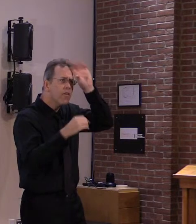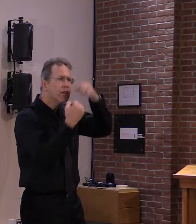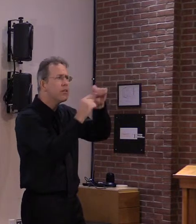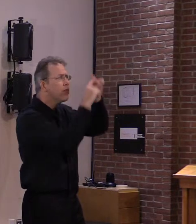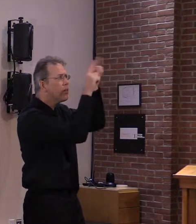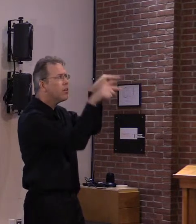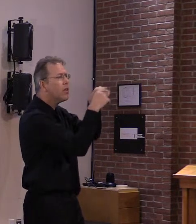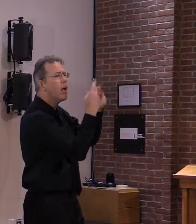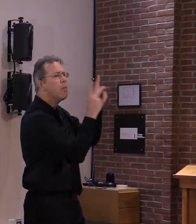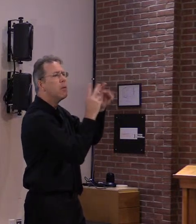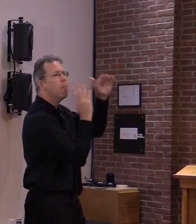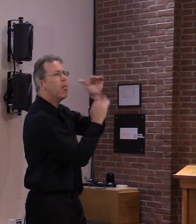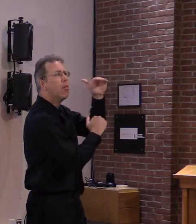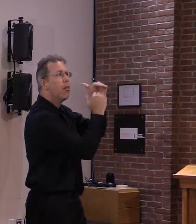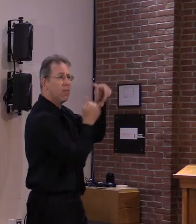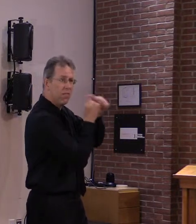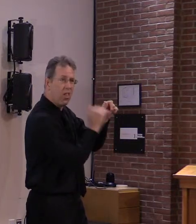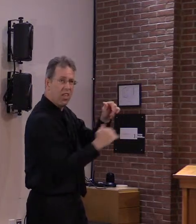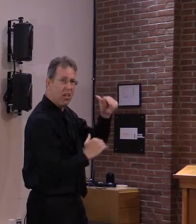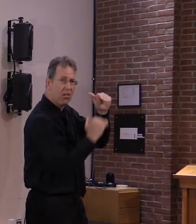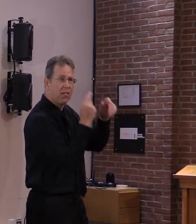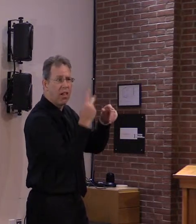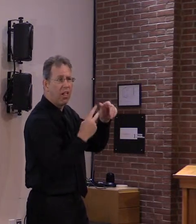Joel, the Burlington Free Press.